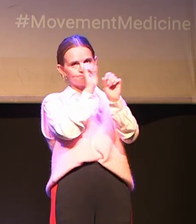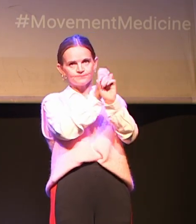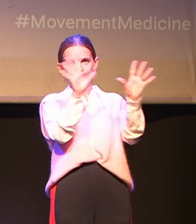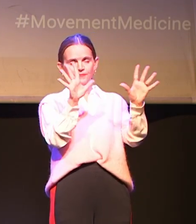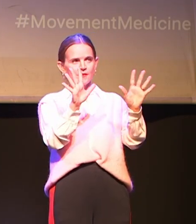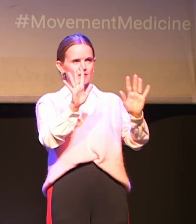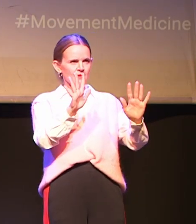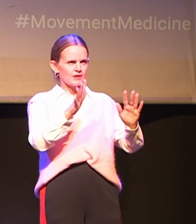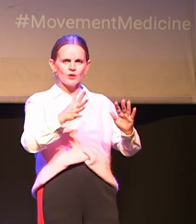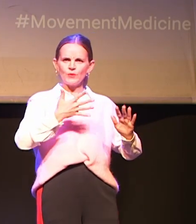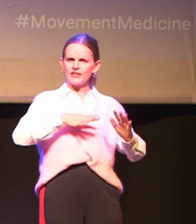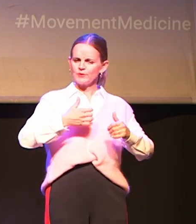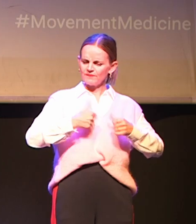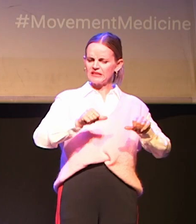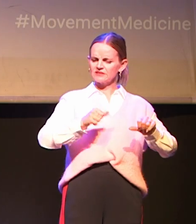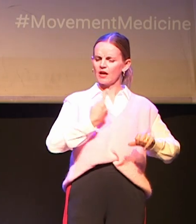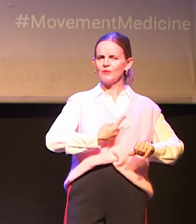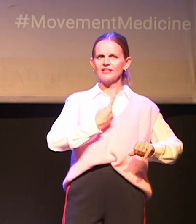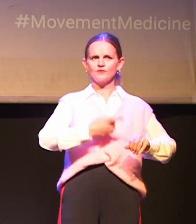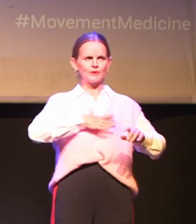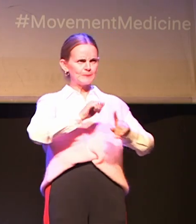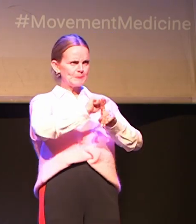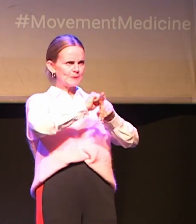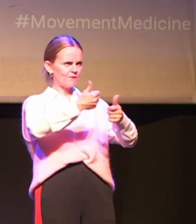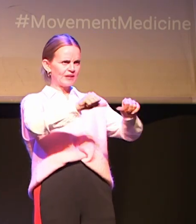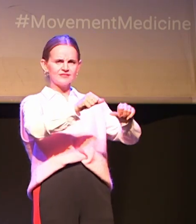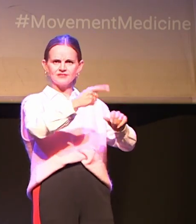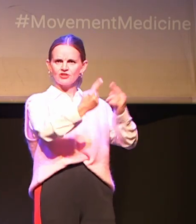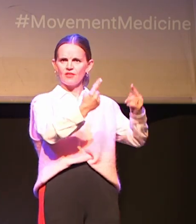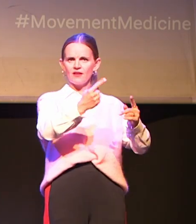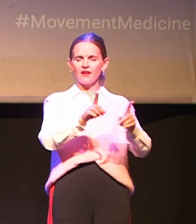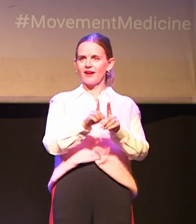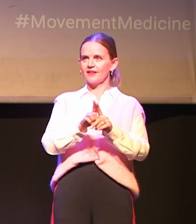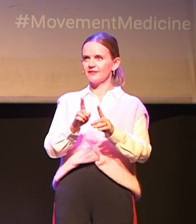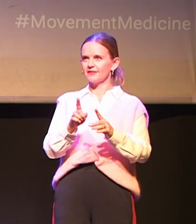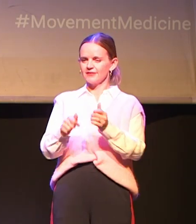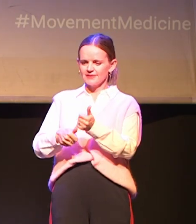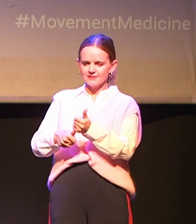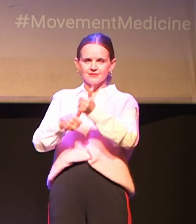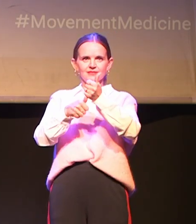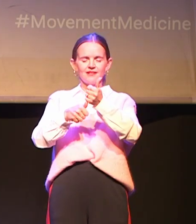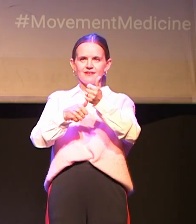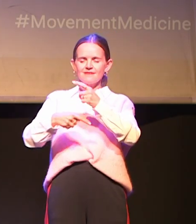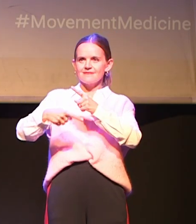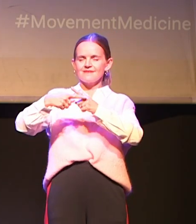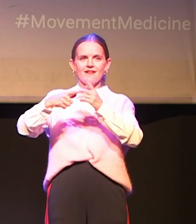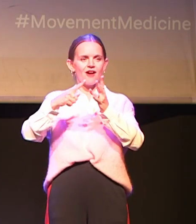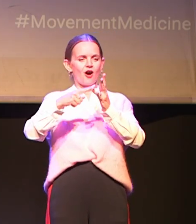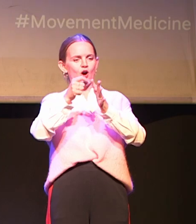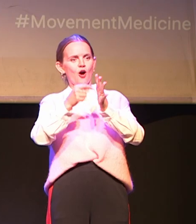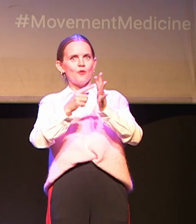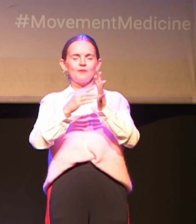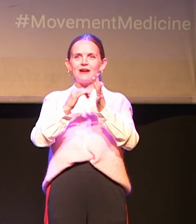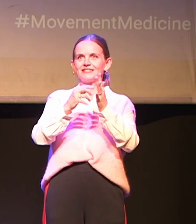gonna fix ourselves. I mean, you see it now in the like optimization bros. It's like I'm gonna